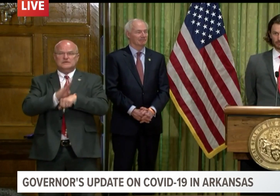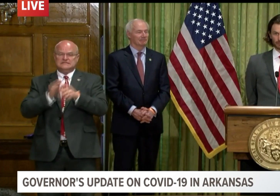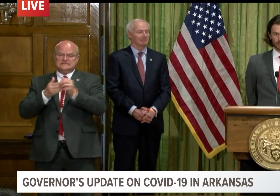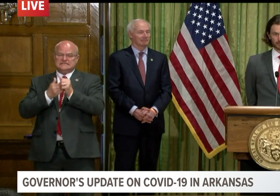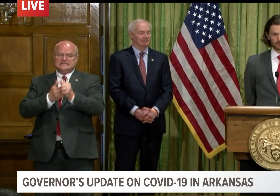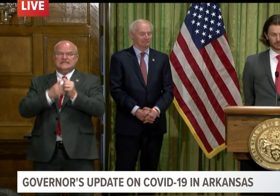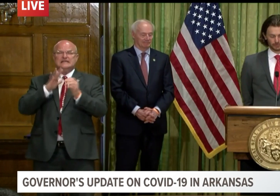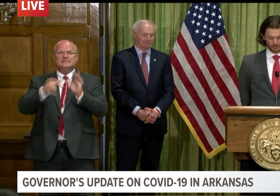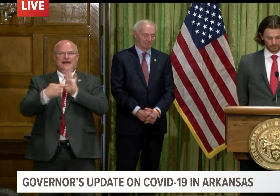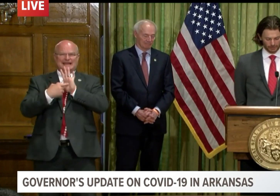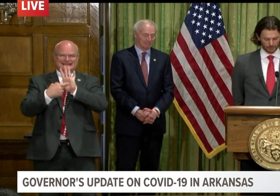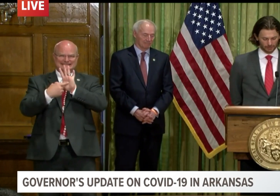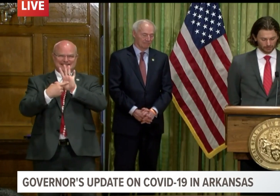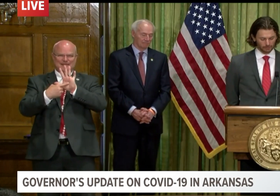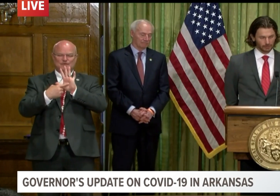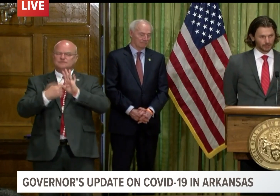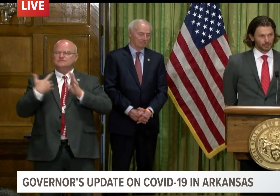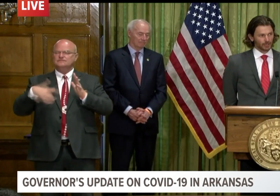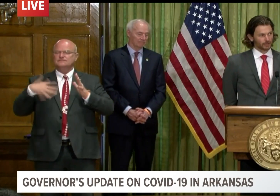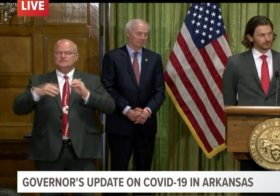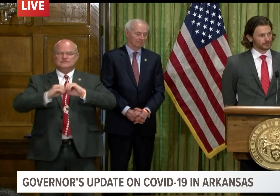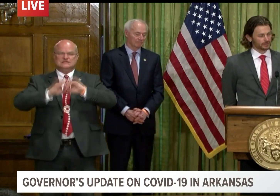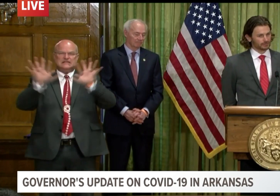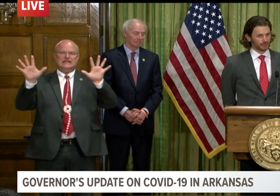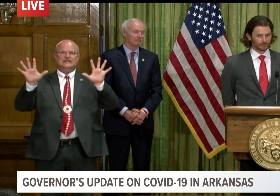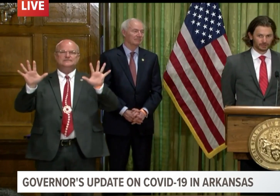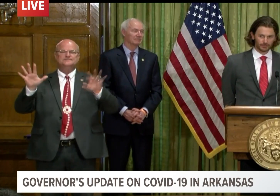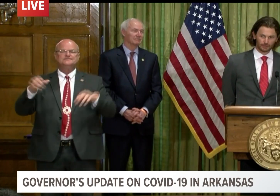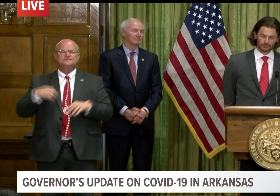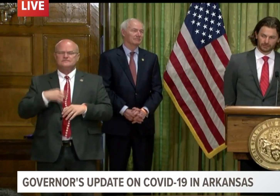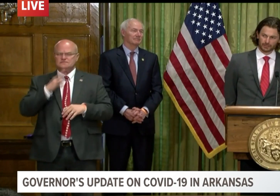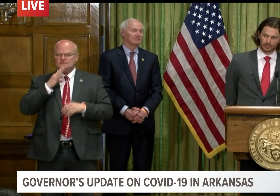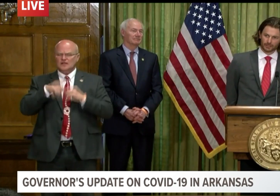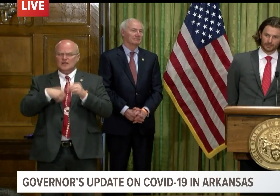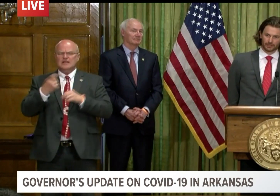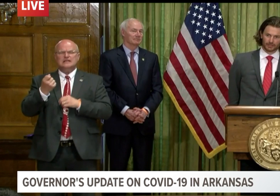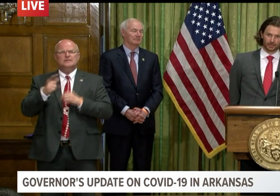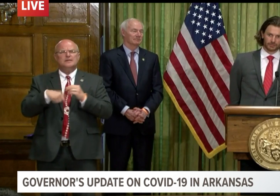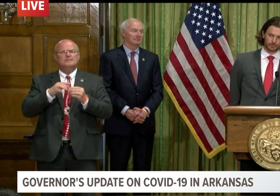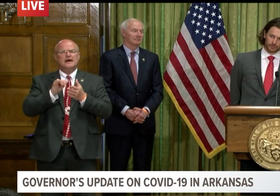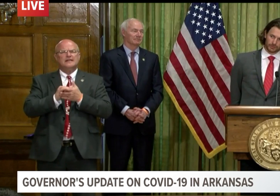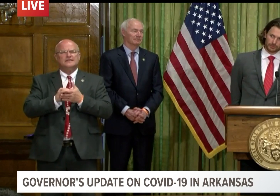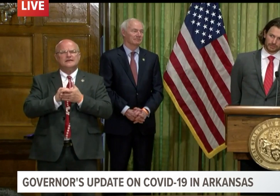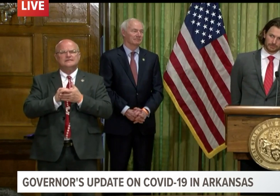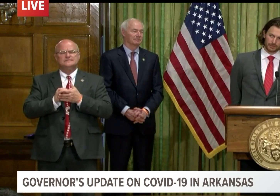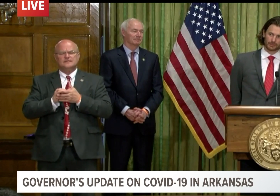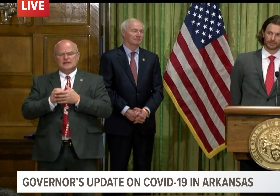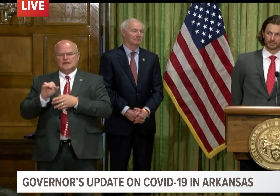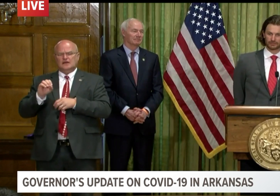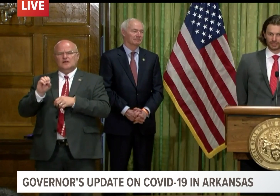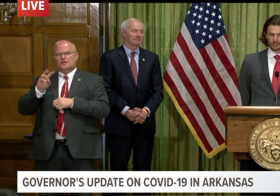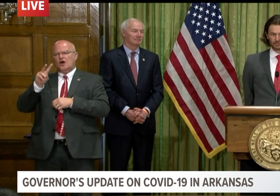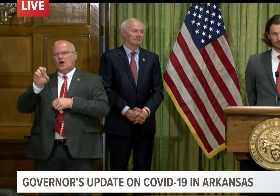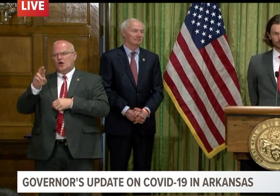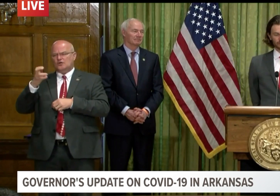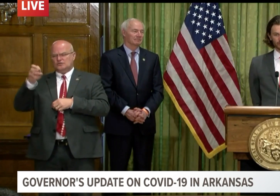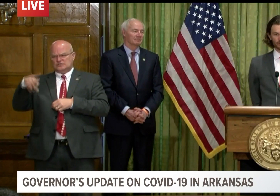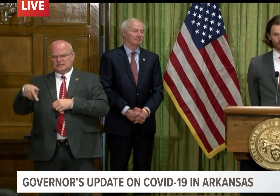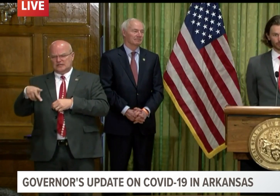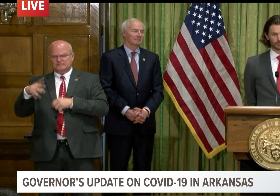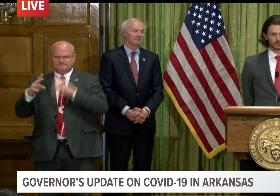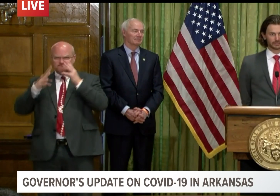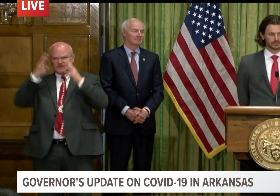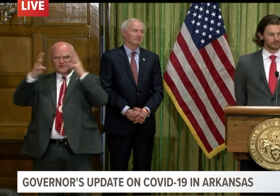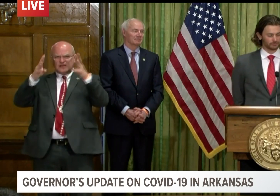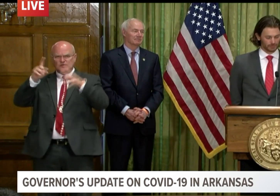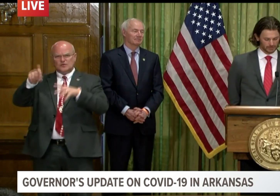by example, and that's also becoming clear. I also talked about a little of the entrepreneurial spirit and the innovation